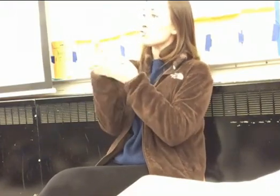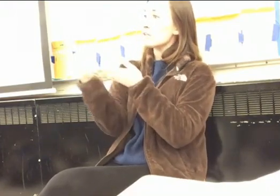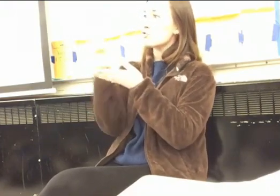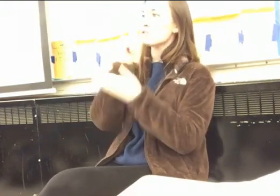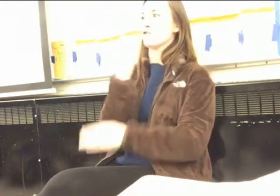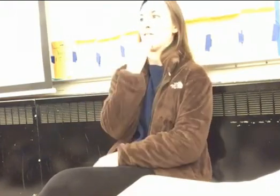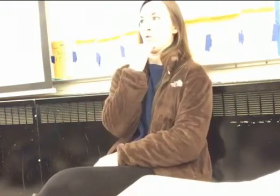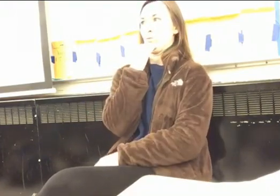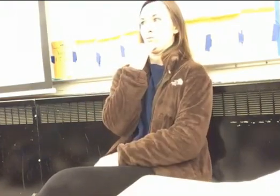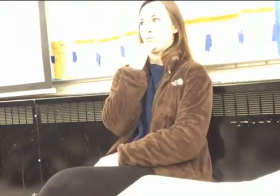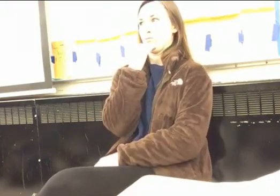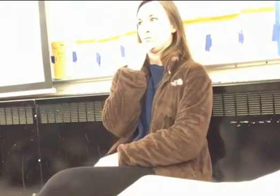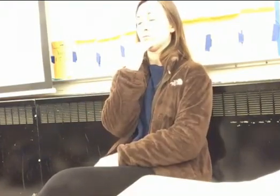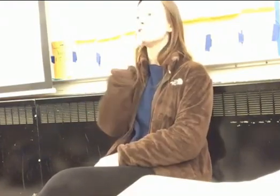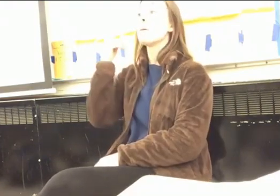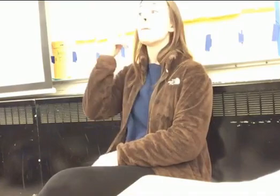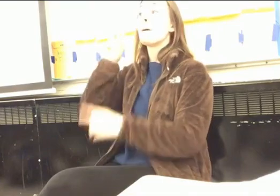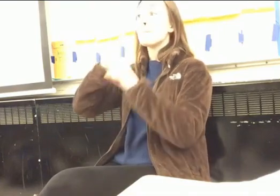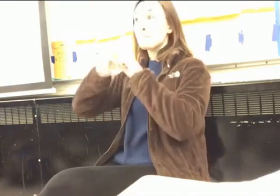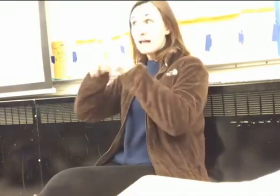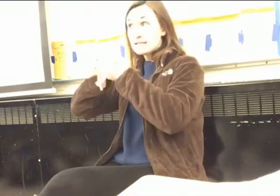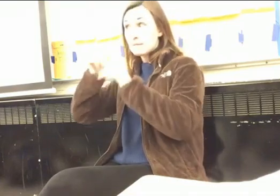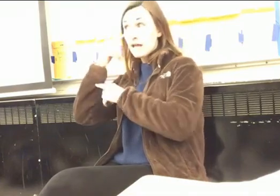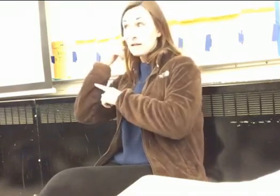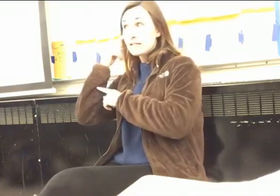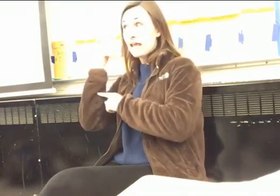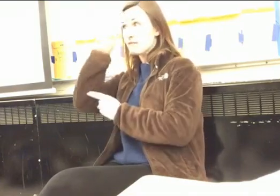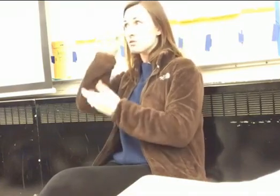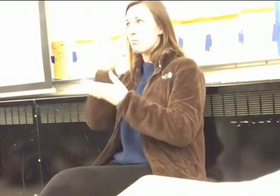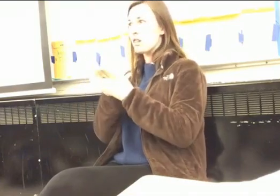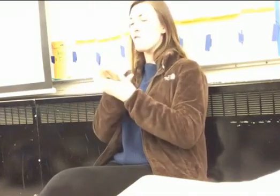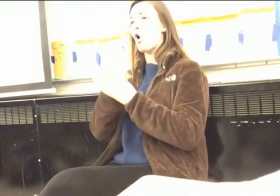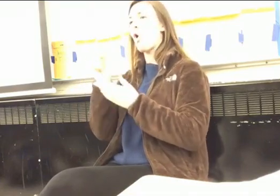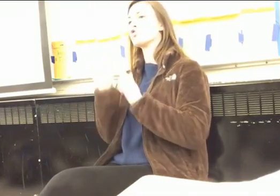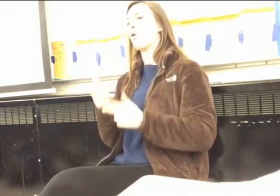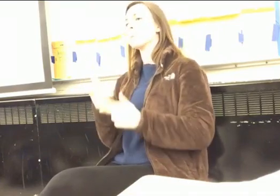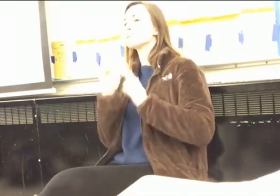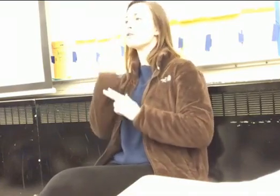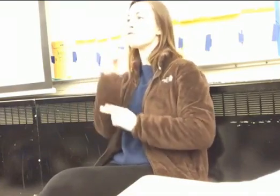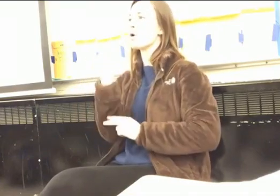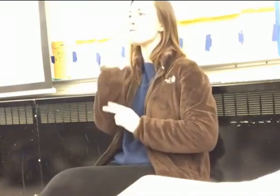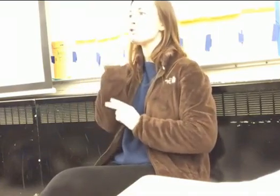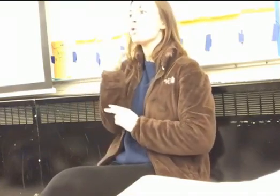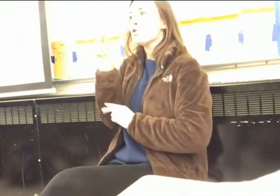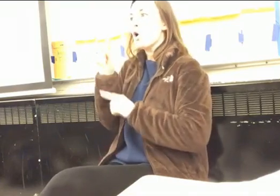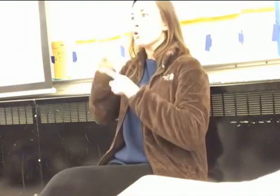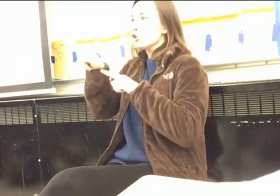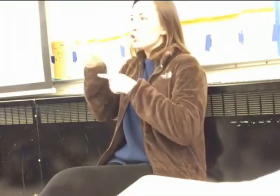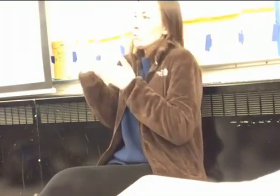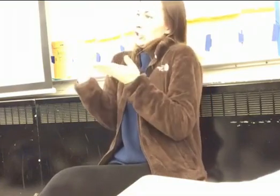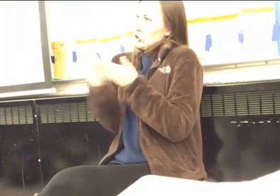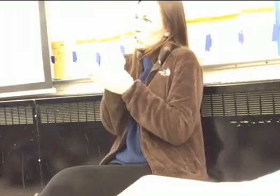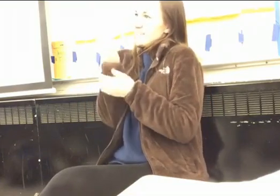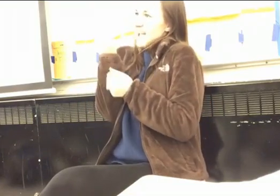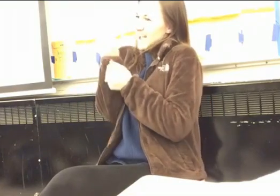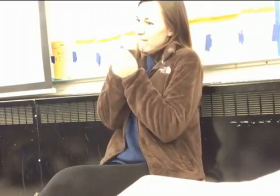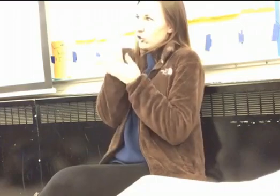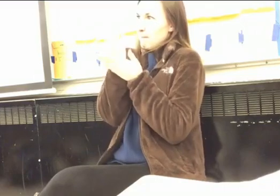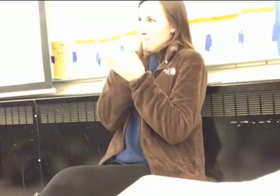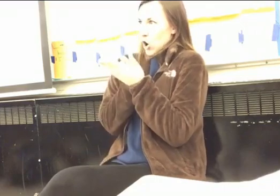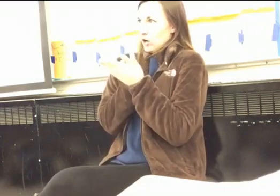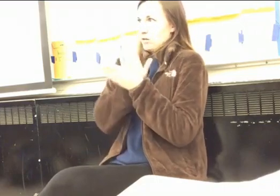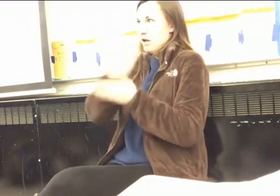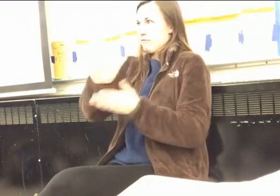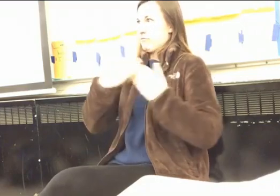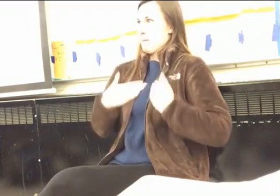source. The other thing is that natives believed that you should not just use this just for food. You have to use every single part of the bison. So, for example, they